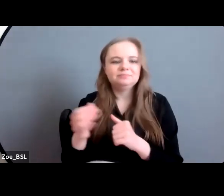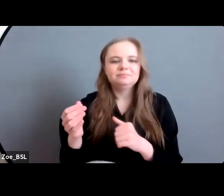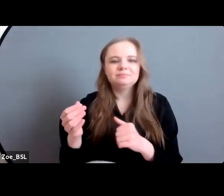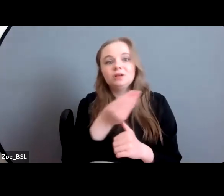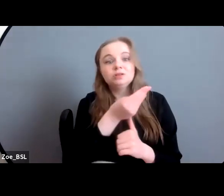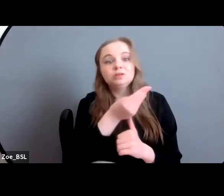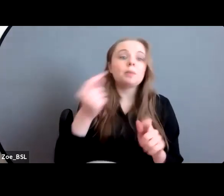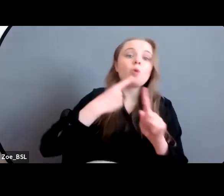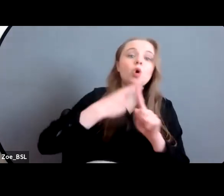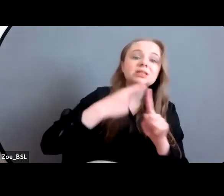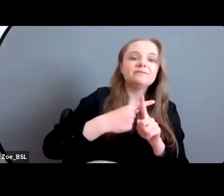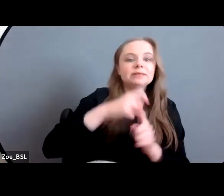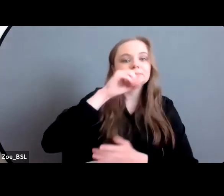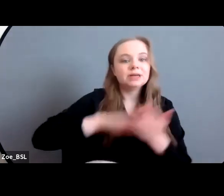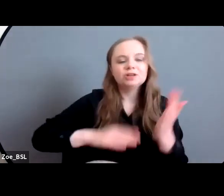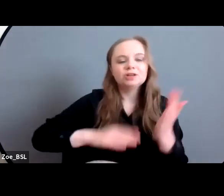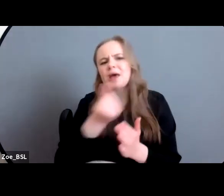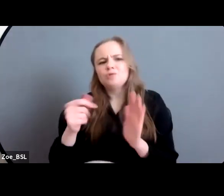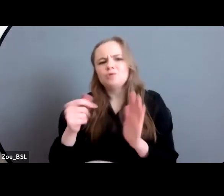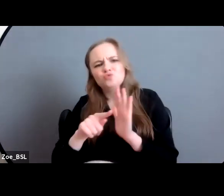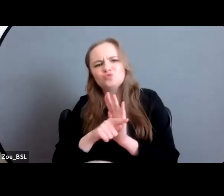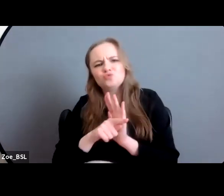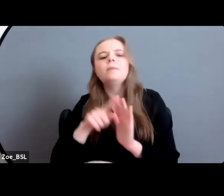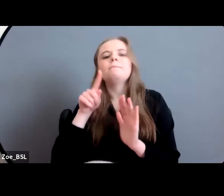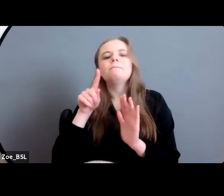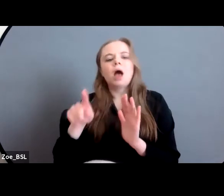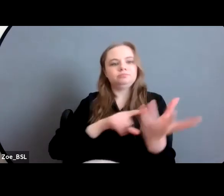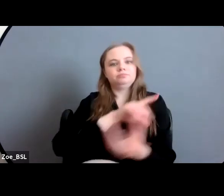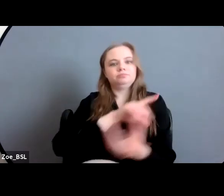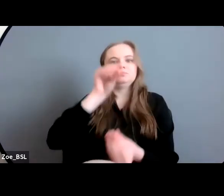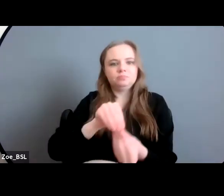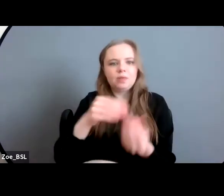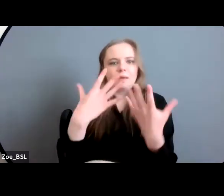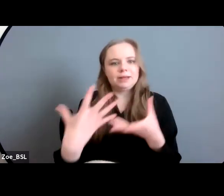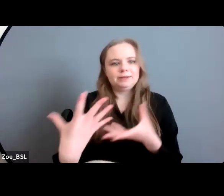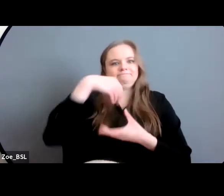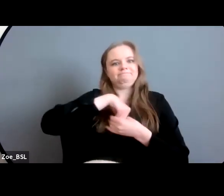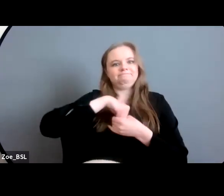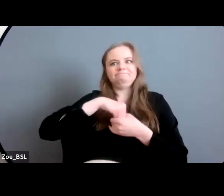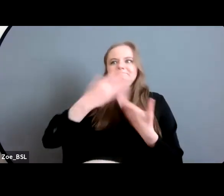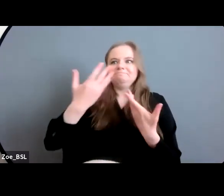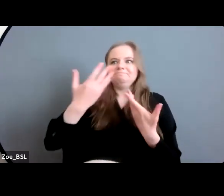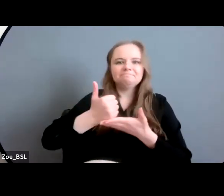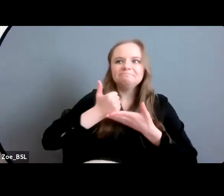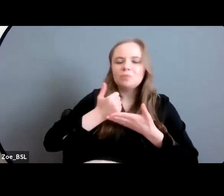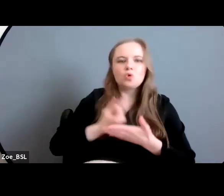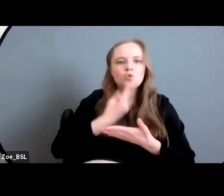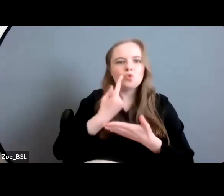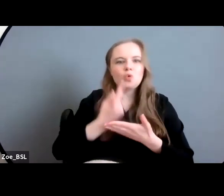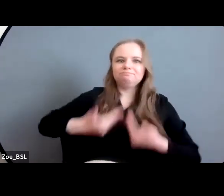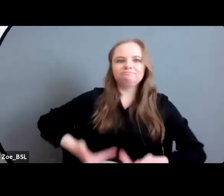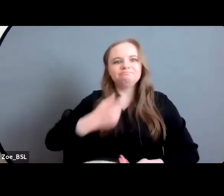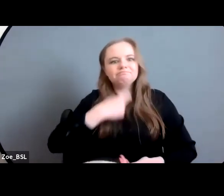so good experiences, but it has definitely formulated the individual that I am today, and the work that I get involved in, and